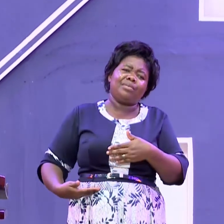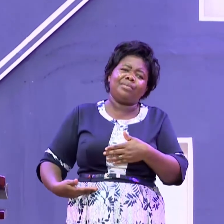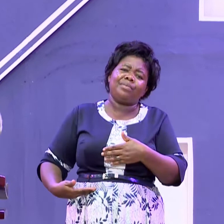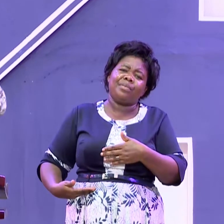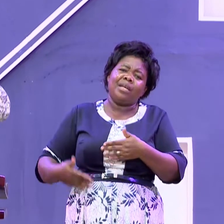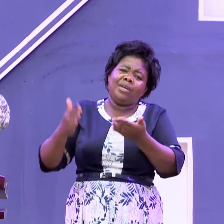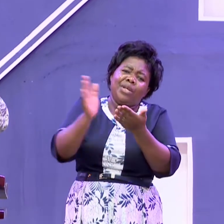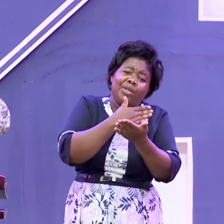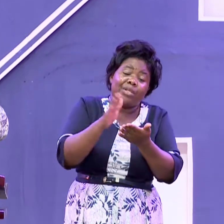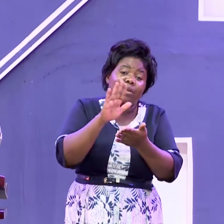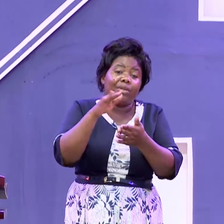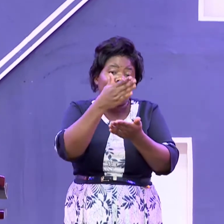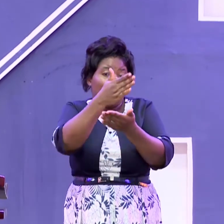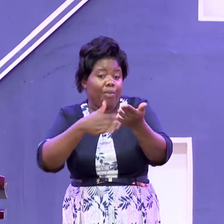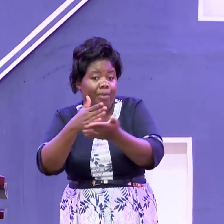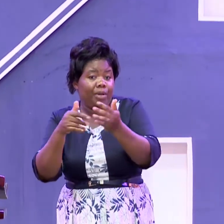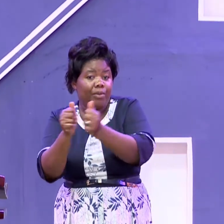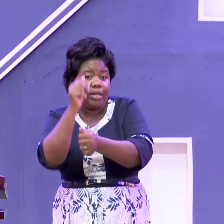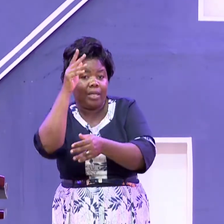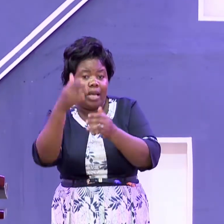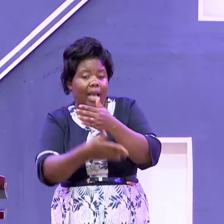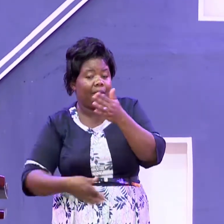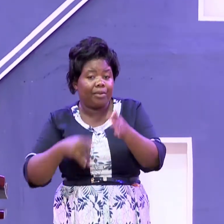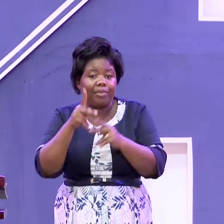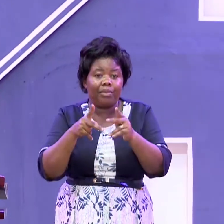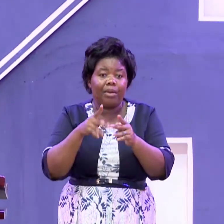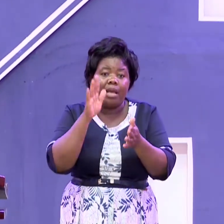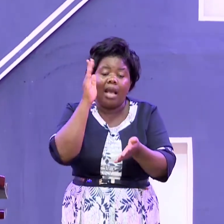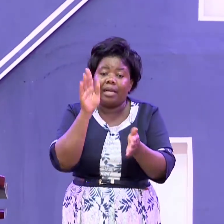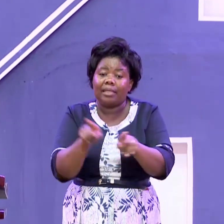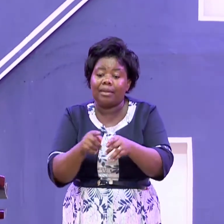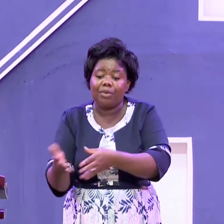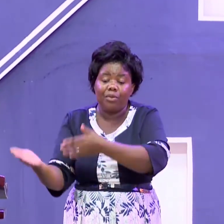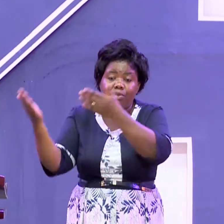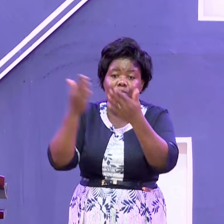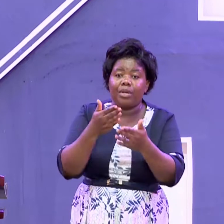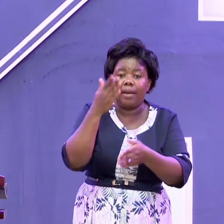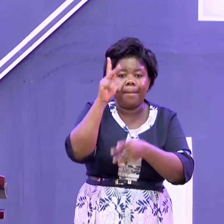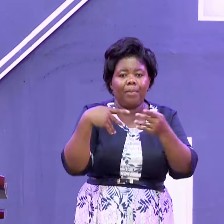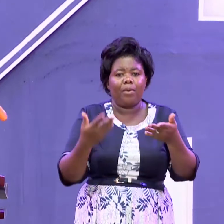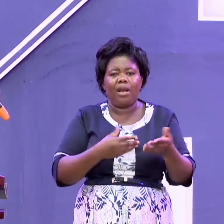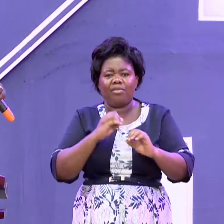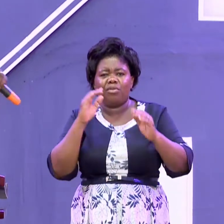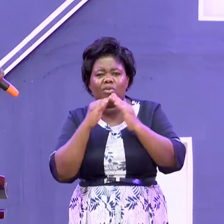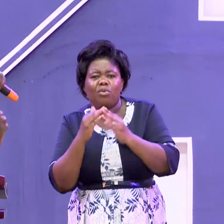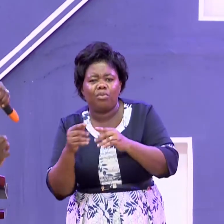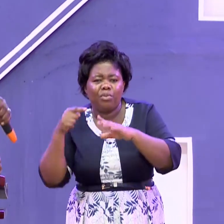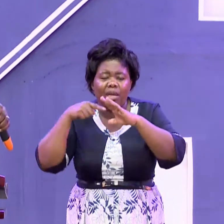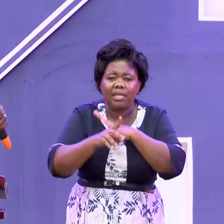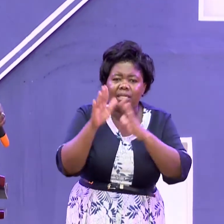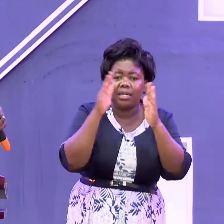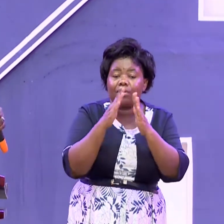mmere. You are sharing your bread with the hungry. Okabana omugati gona abayala. You are bringing the homeless into your house. Abavu batayina wakusula bayita mu nyumba yo. The homeless